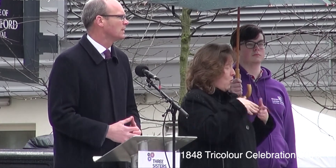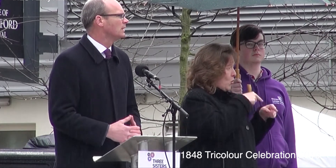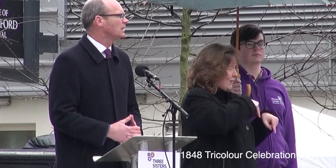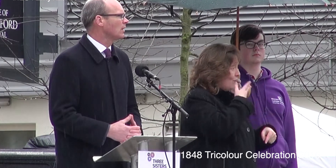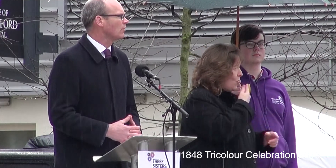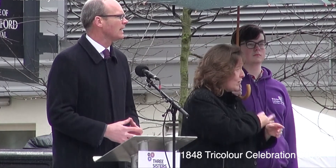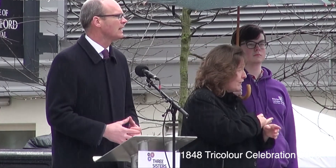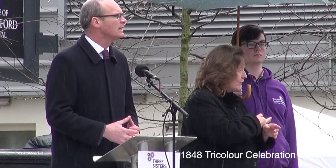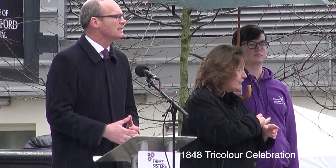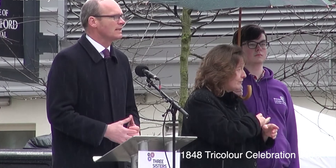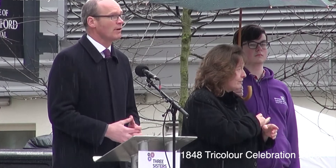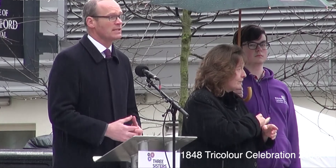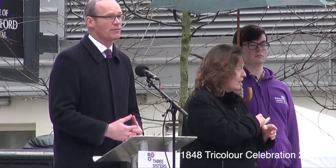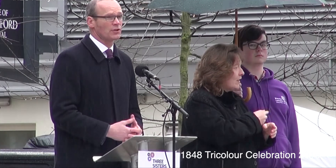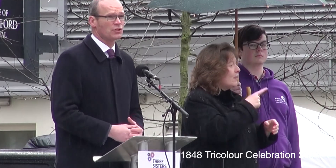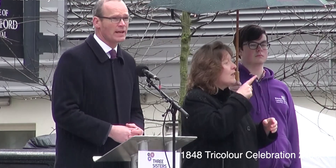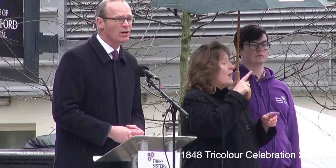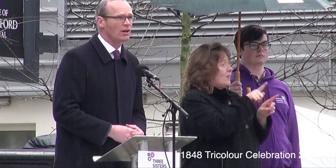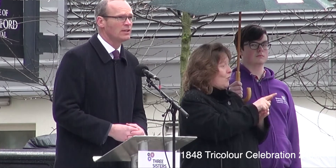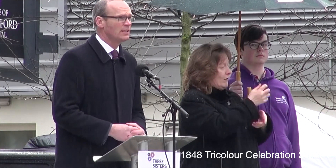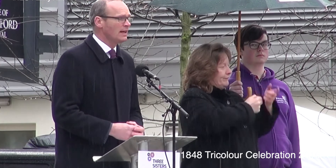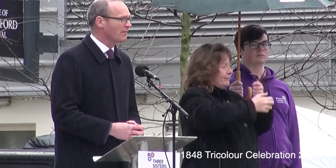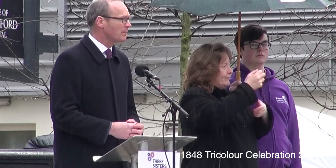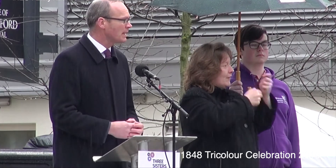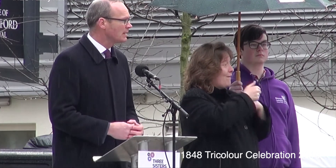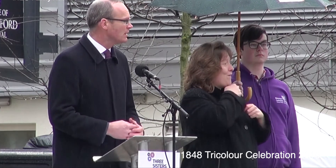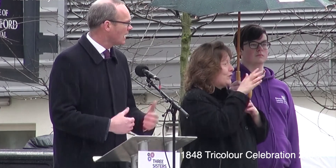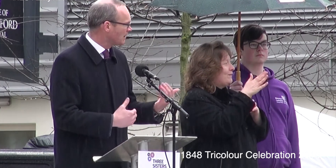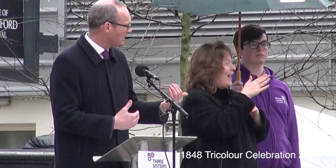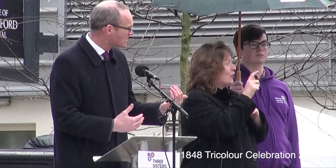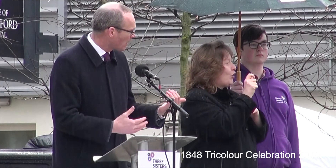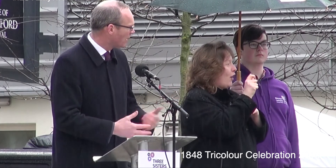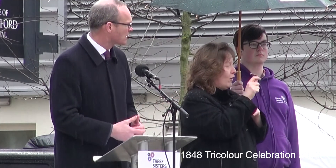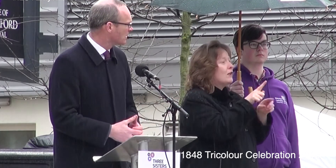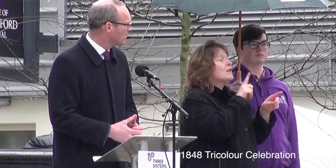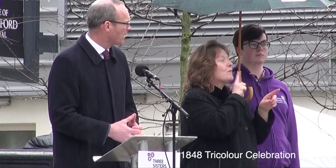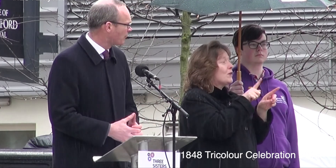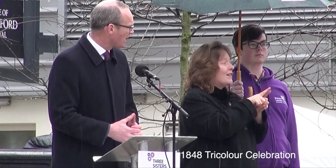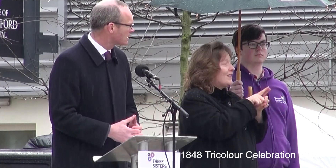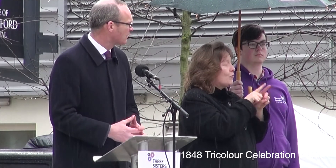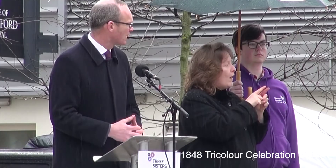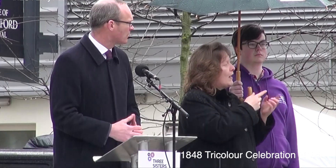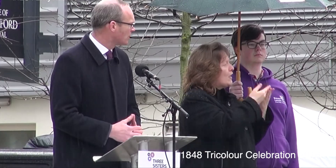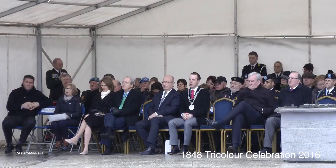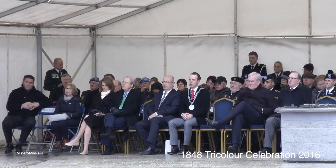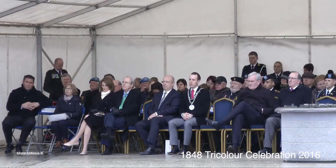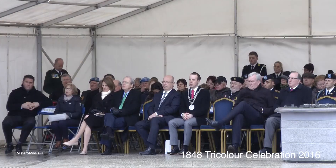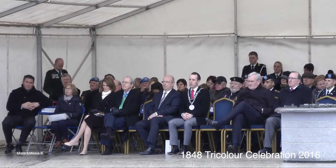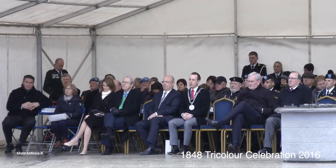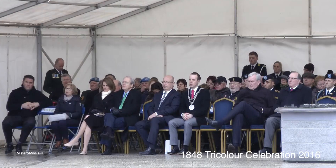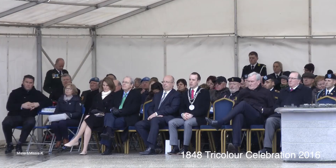Waterford, not only did he raise the first tricolour, having been and been inspired by France and the French